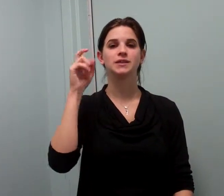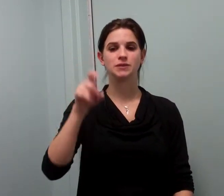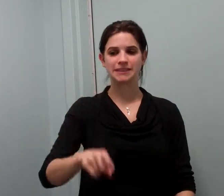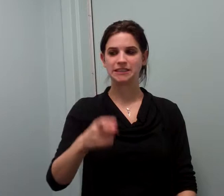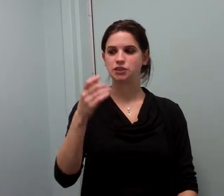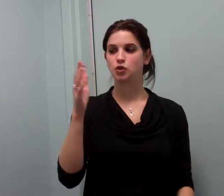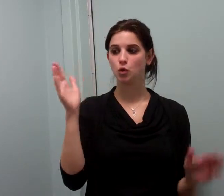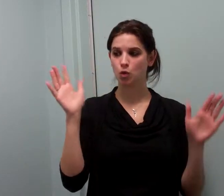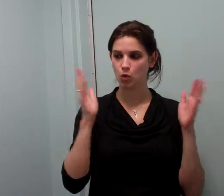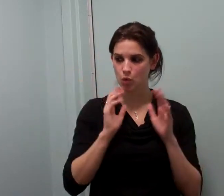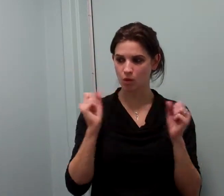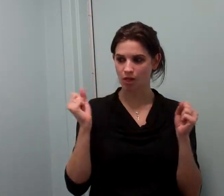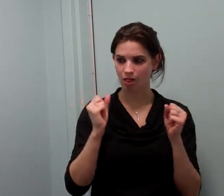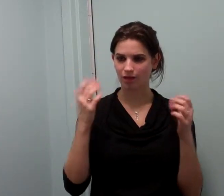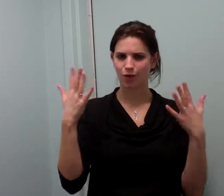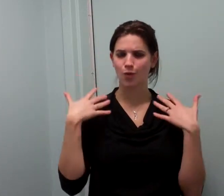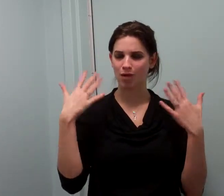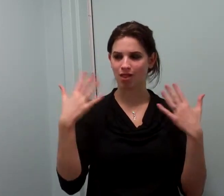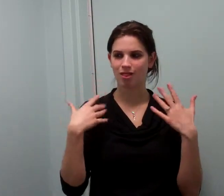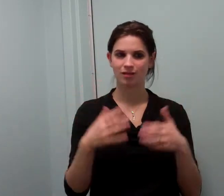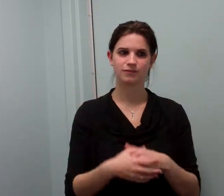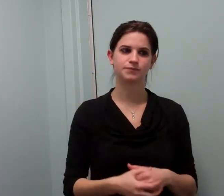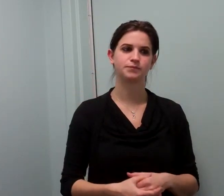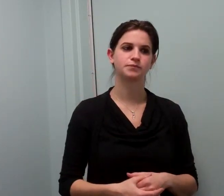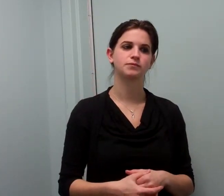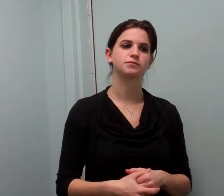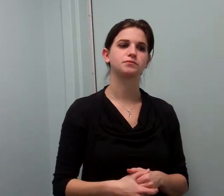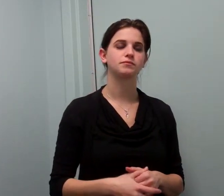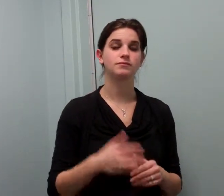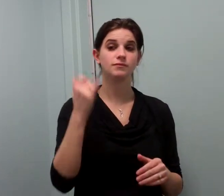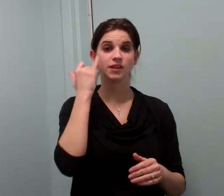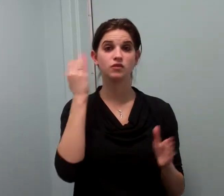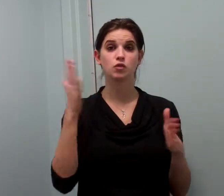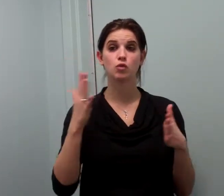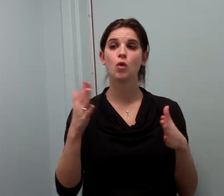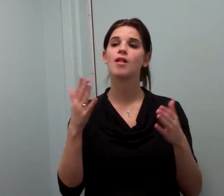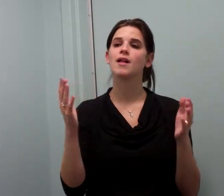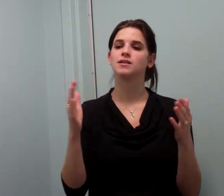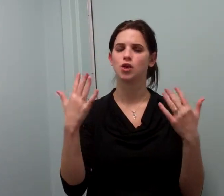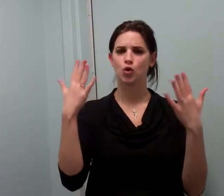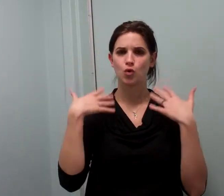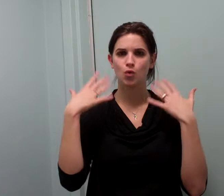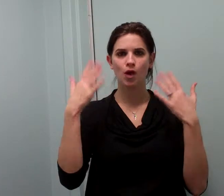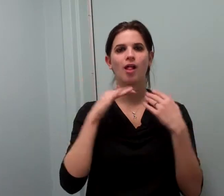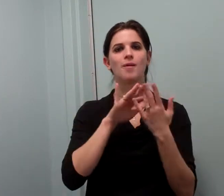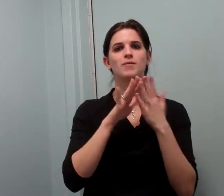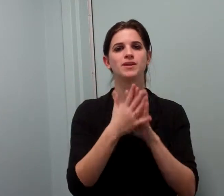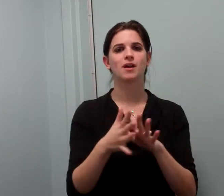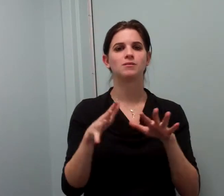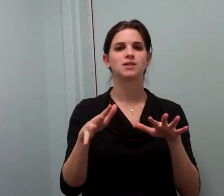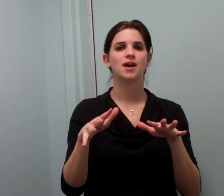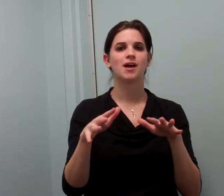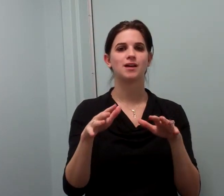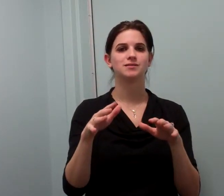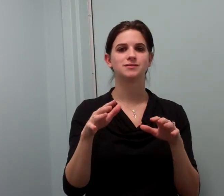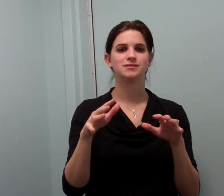solid. Why do you think that the water vapor in the air is collecting on the outside of this Pepsi?